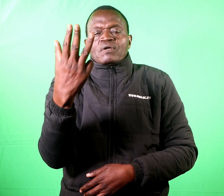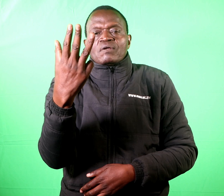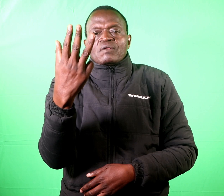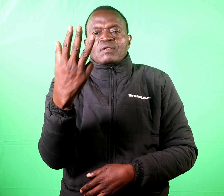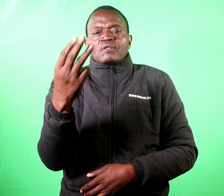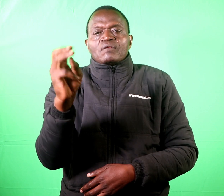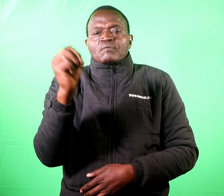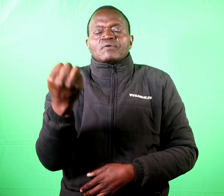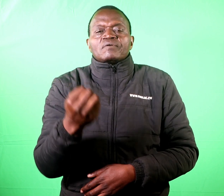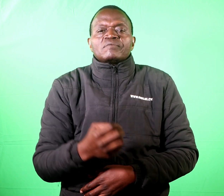months,